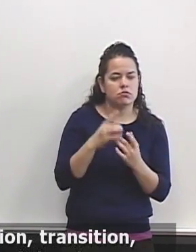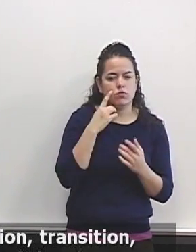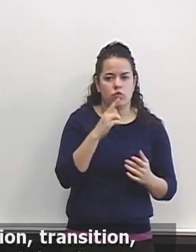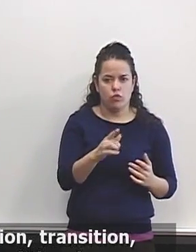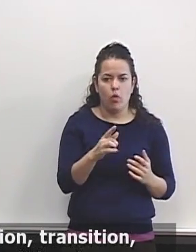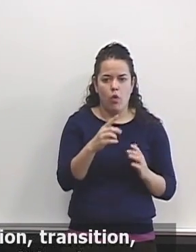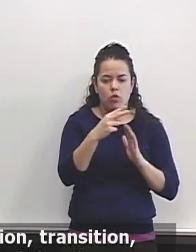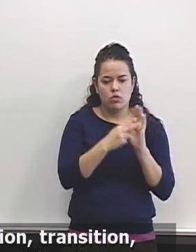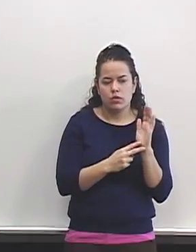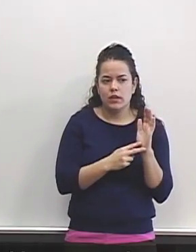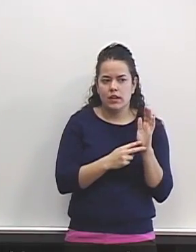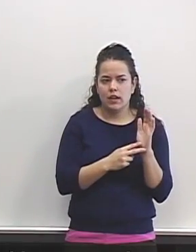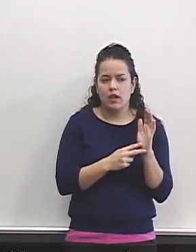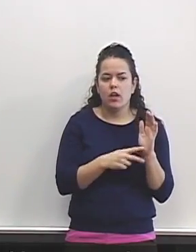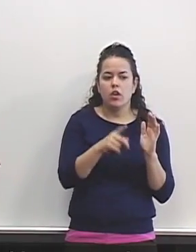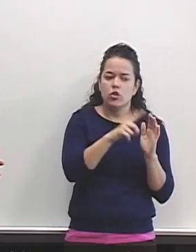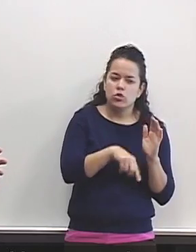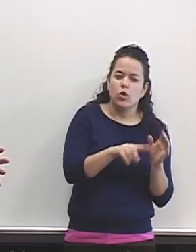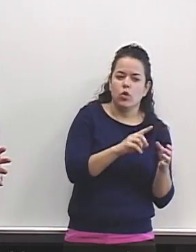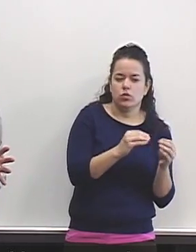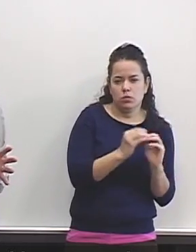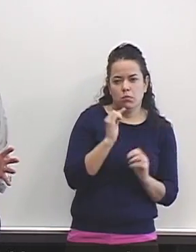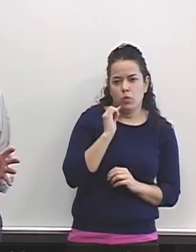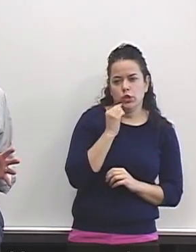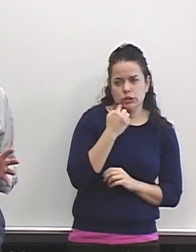piece. Those are probably more serious